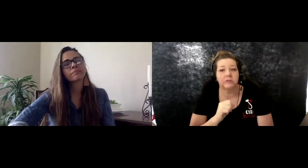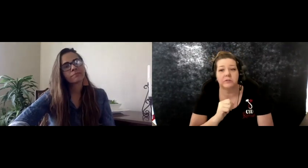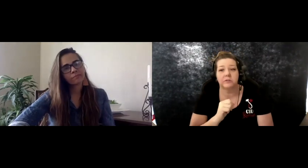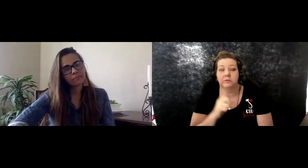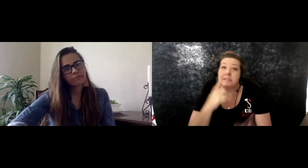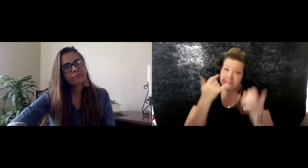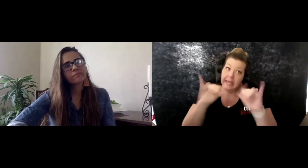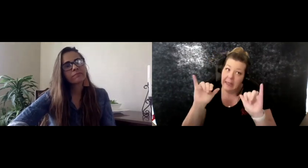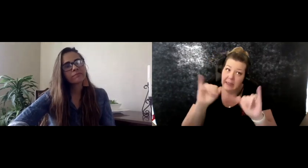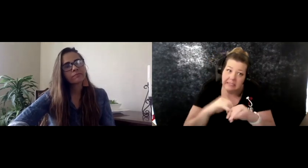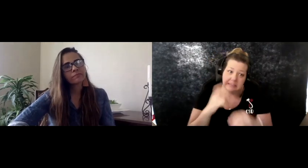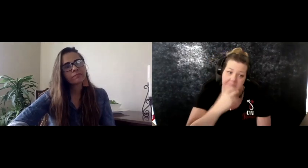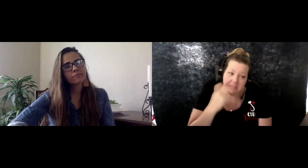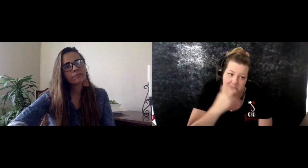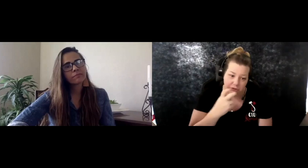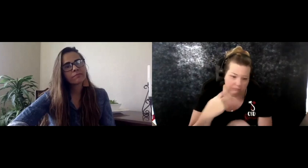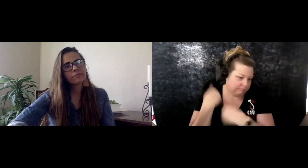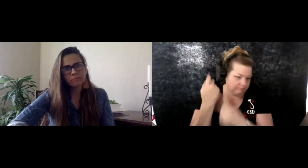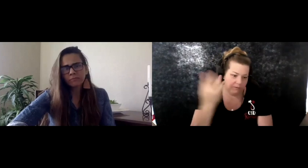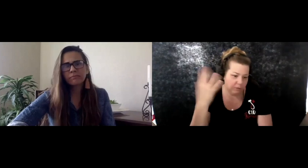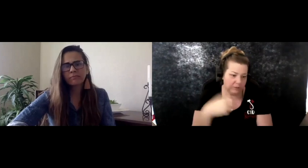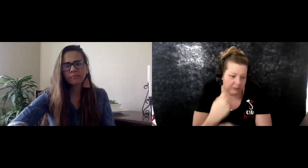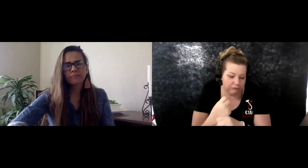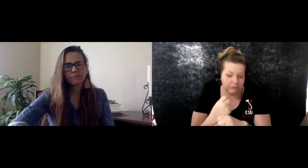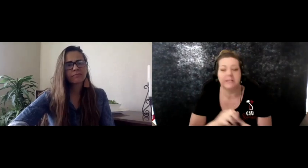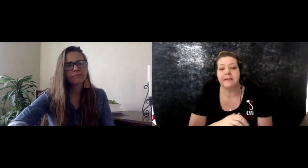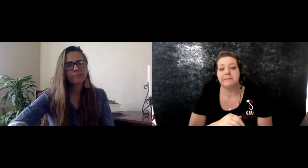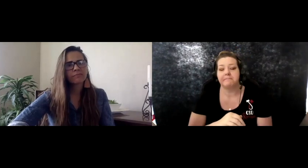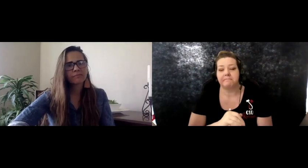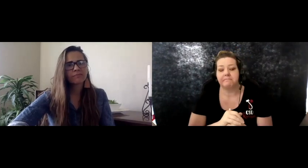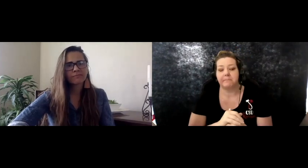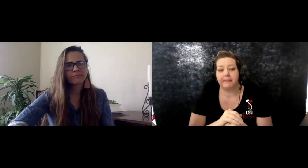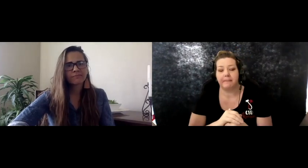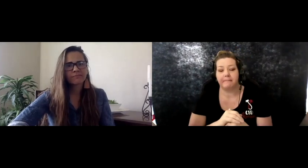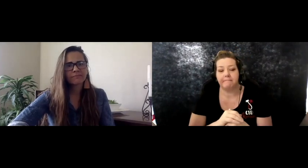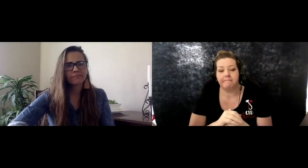Still is, but he's done it for a few years now. And